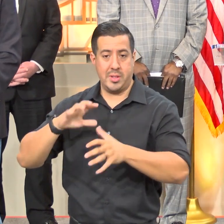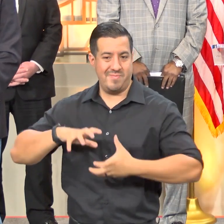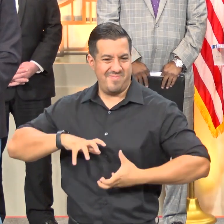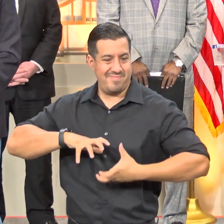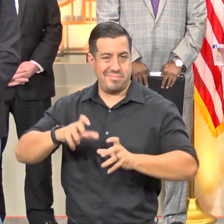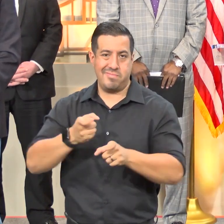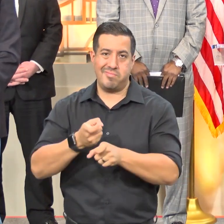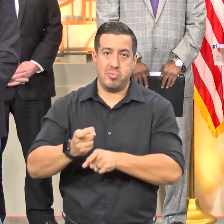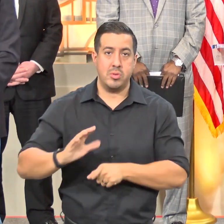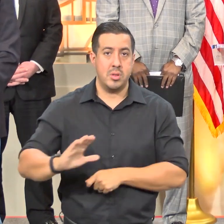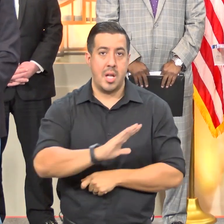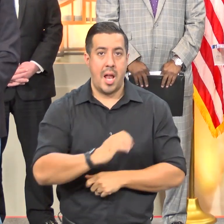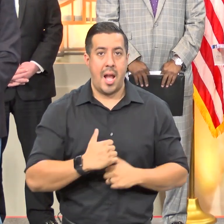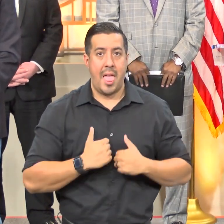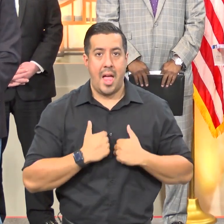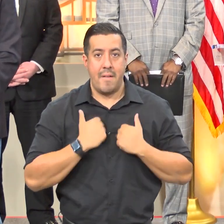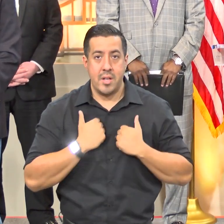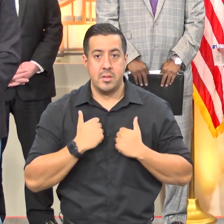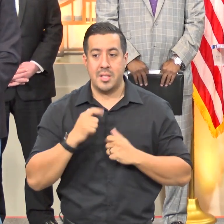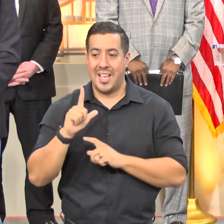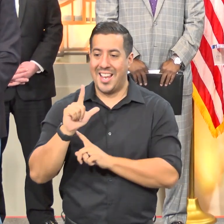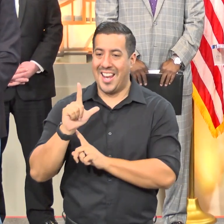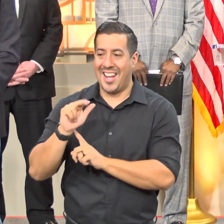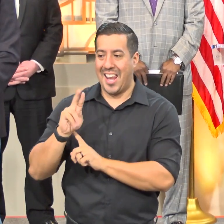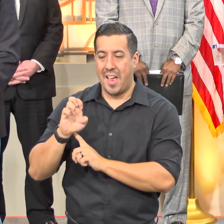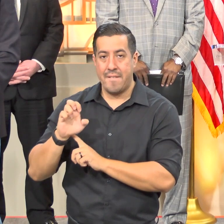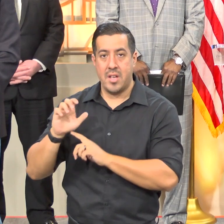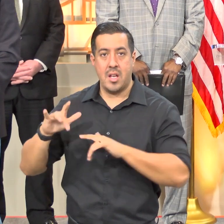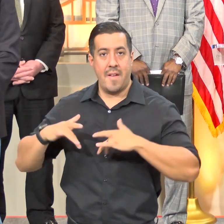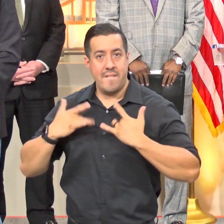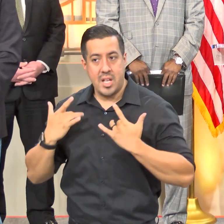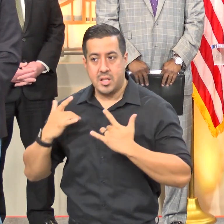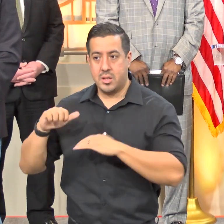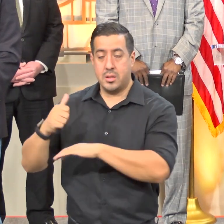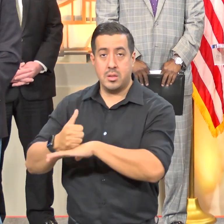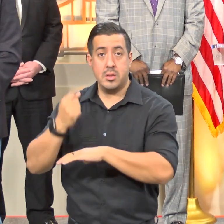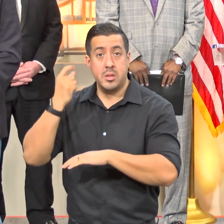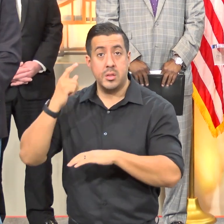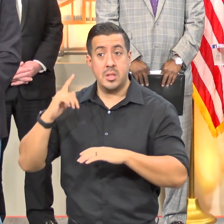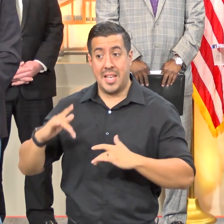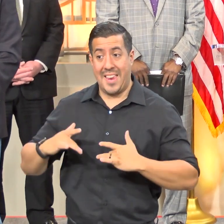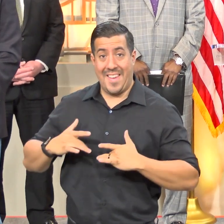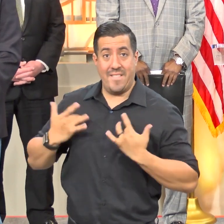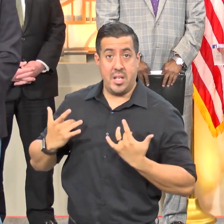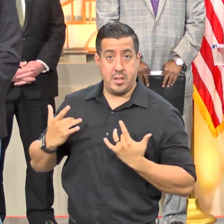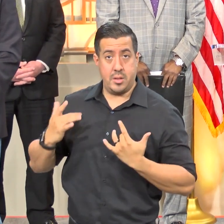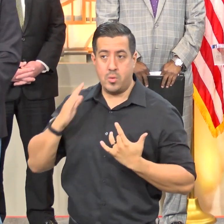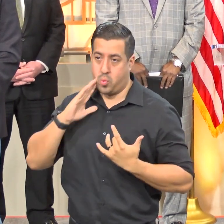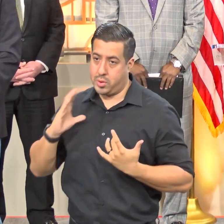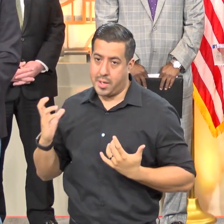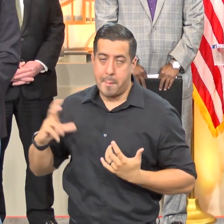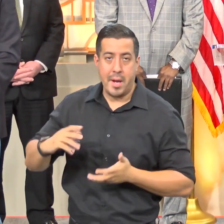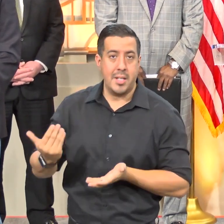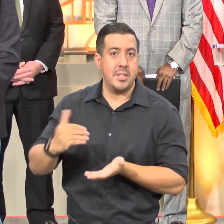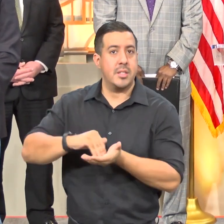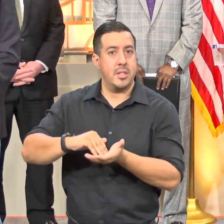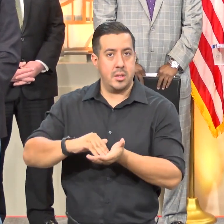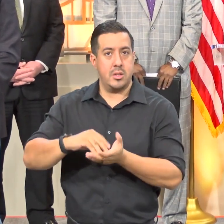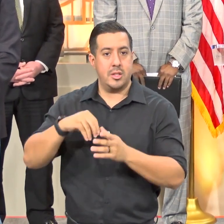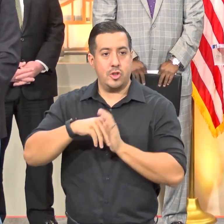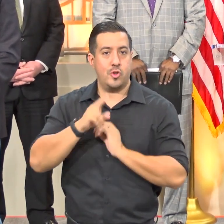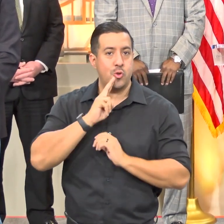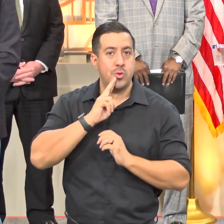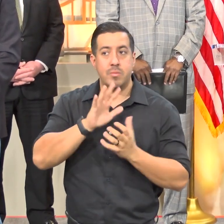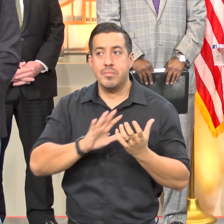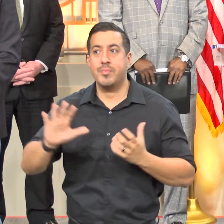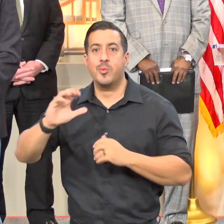live events industry, but as you know, events are well on the way back in Houston and throughout the